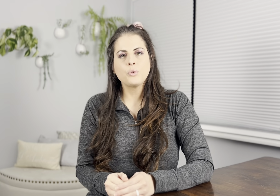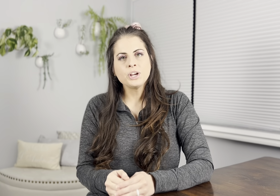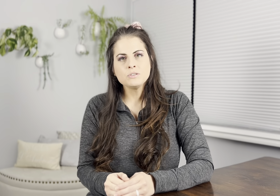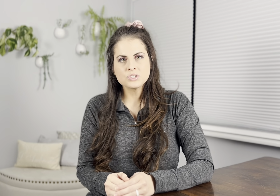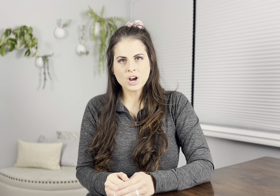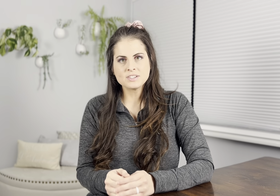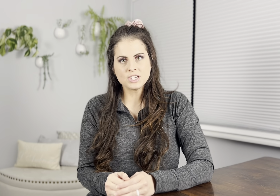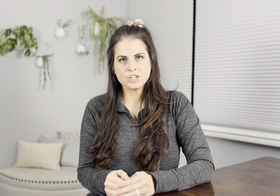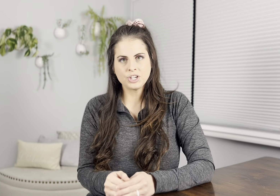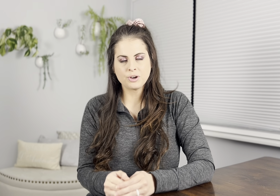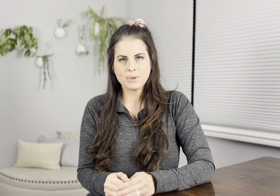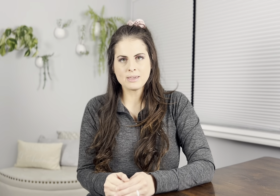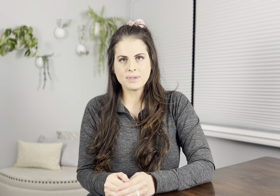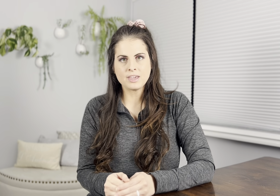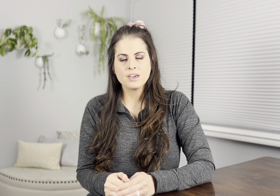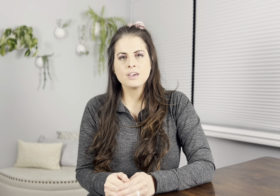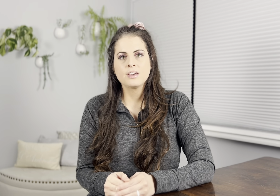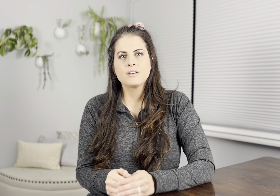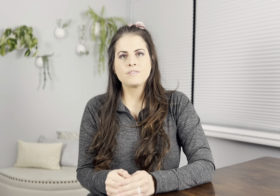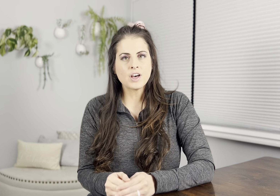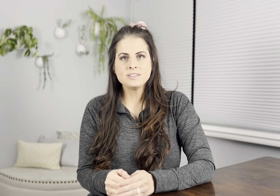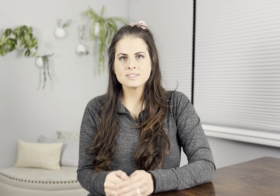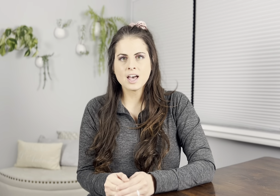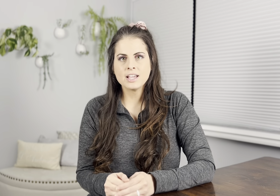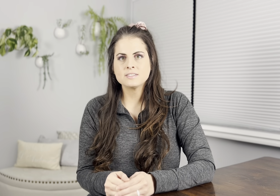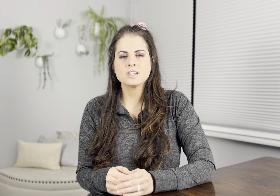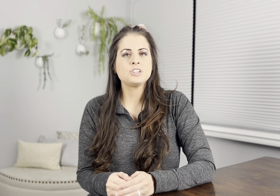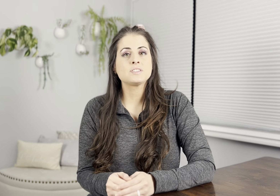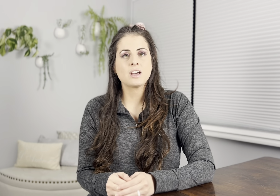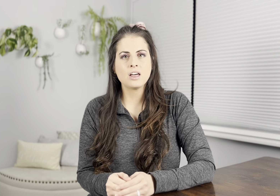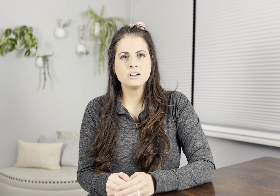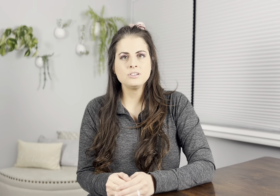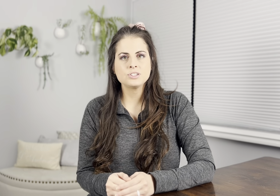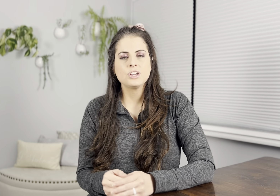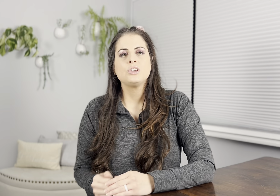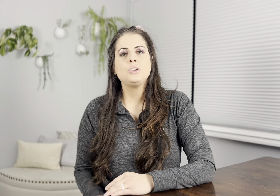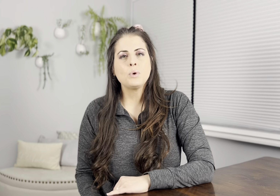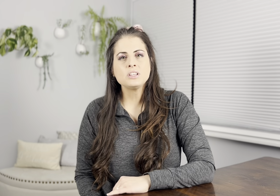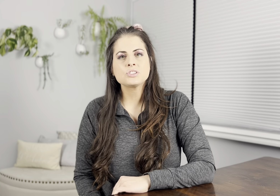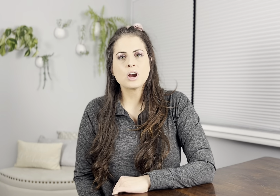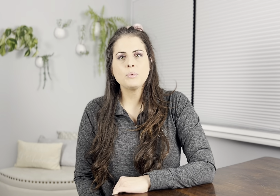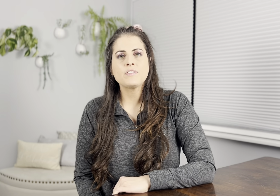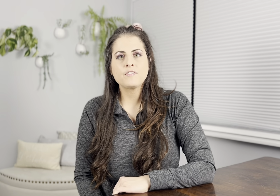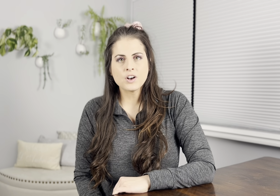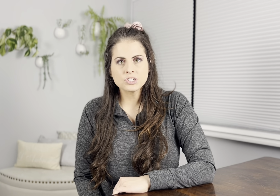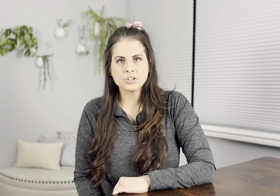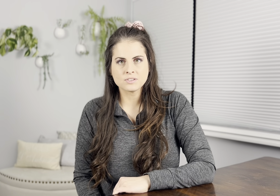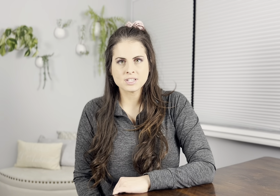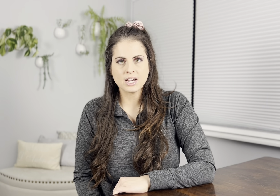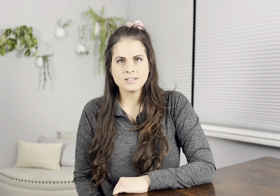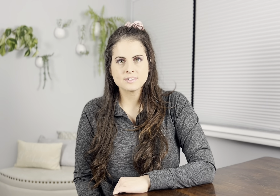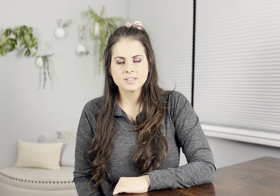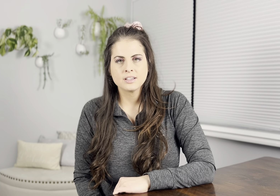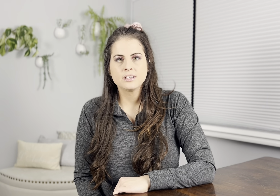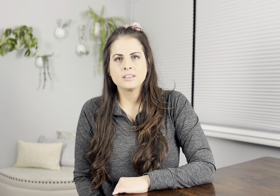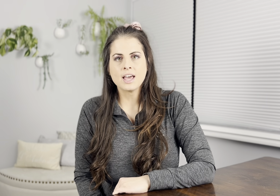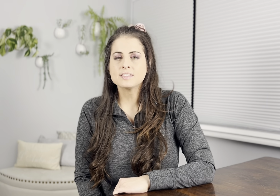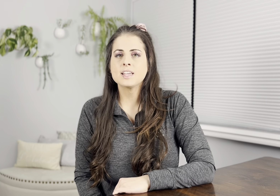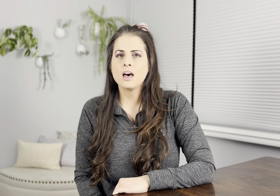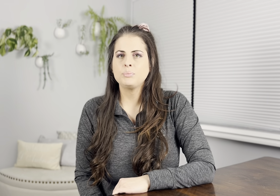you start teaching your baby fun signs such as colors, you want to start with functional signs. That's to help your